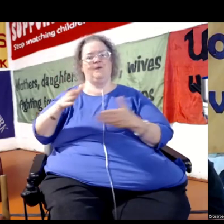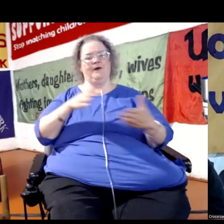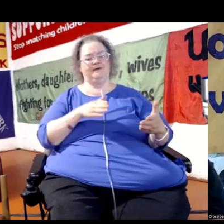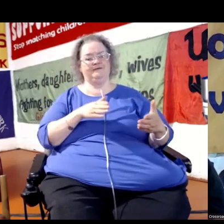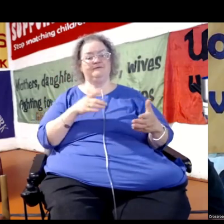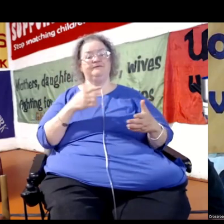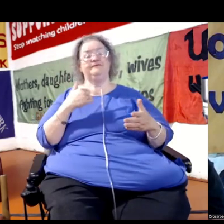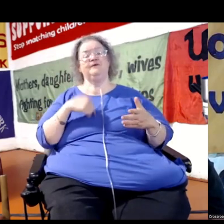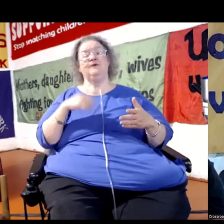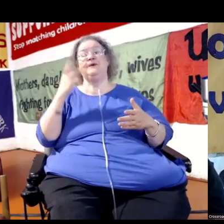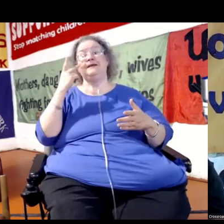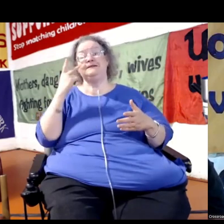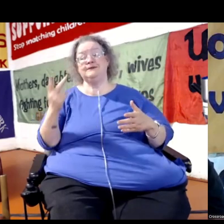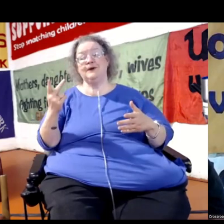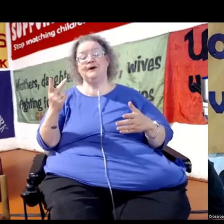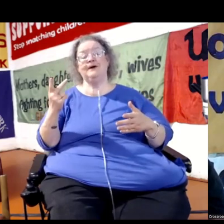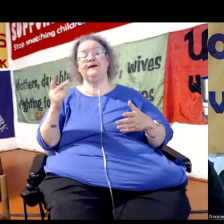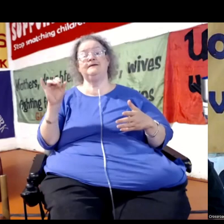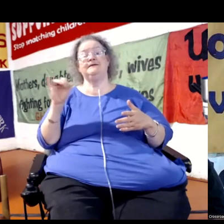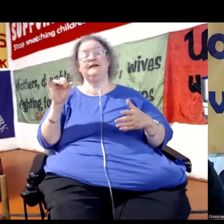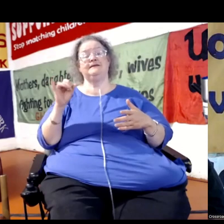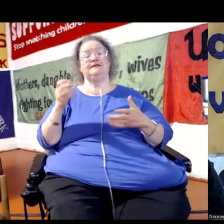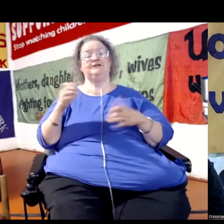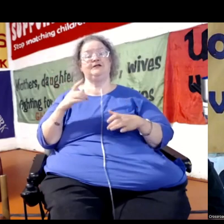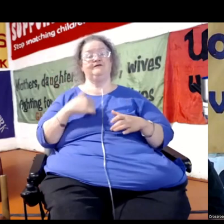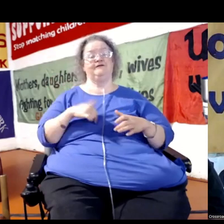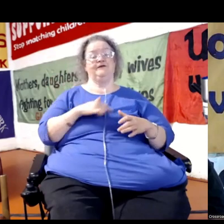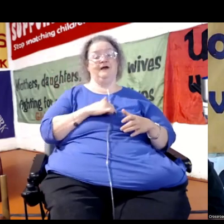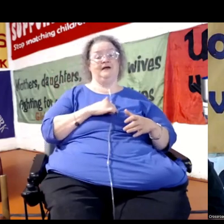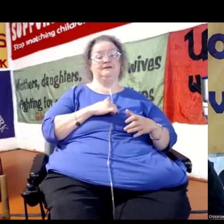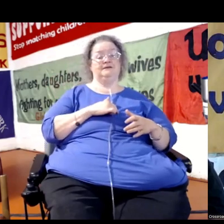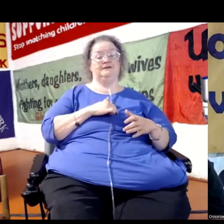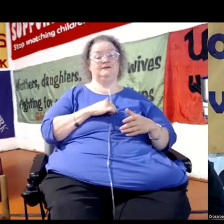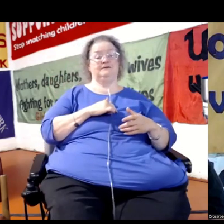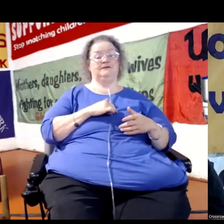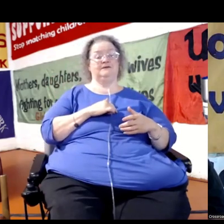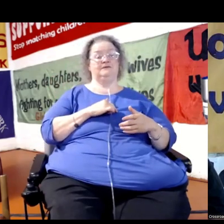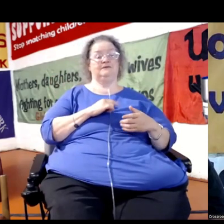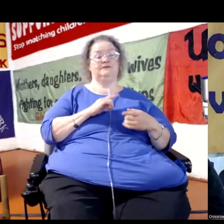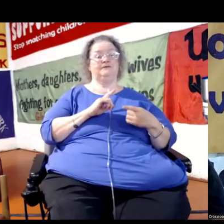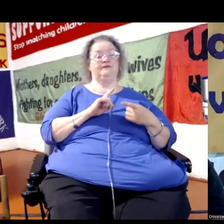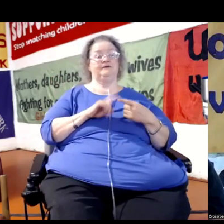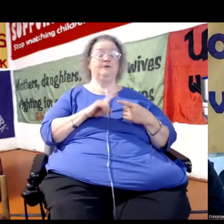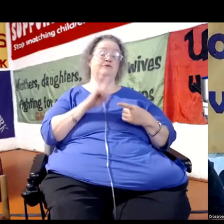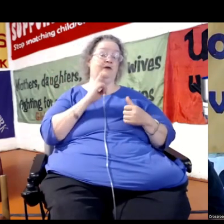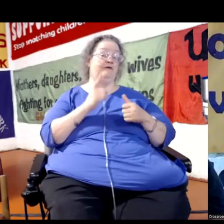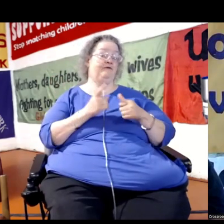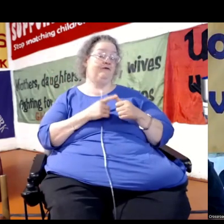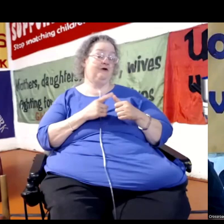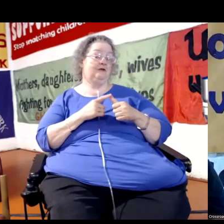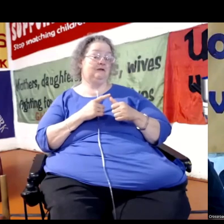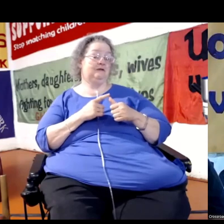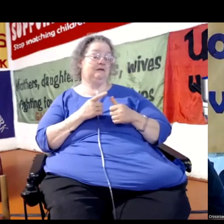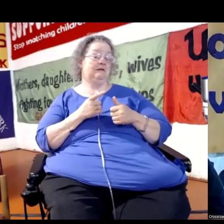We seen it as a chance for us to basically, first of all, get our voices